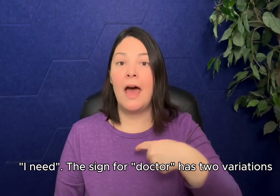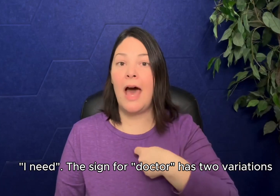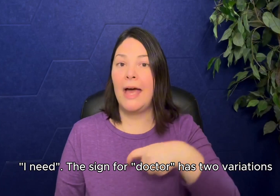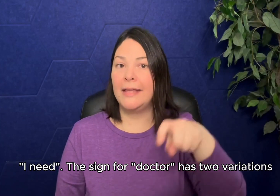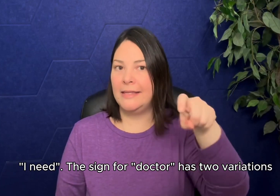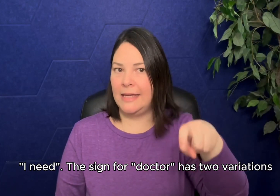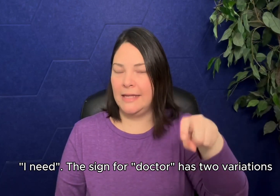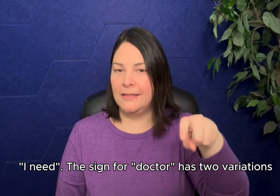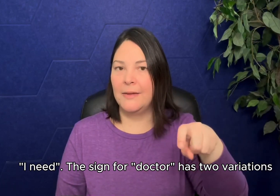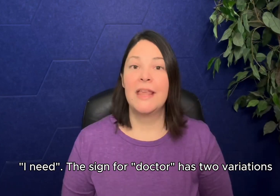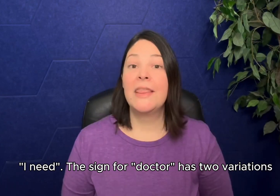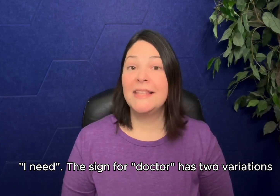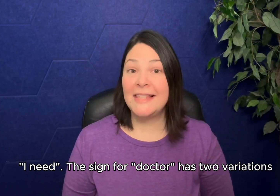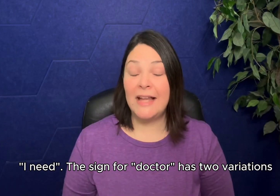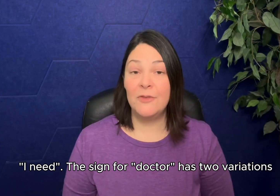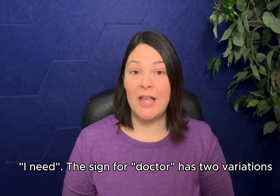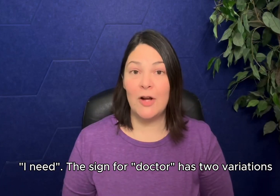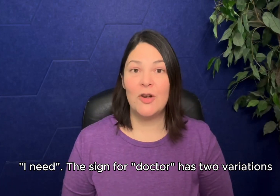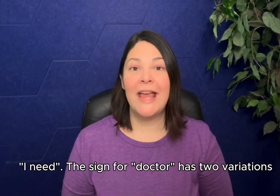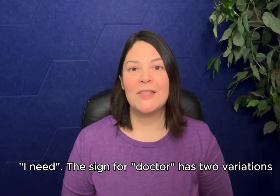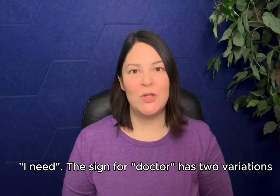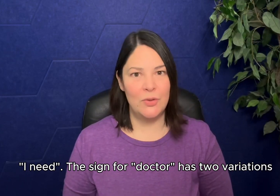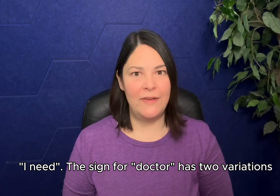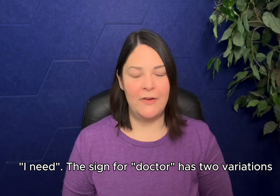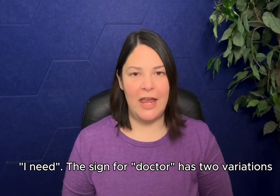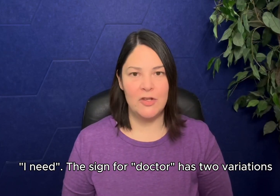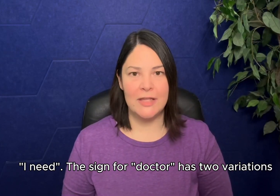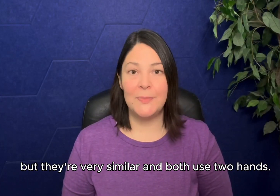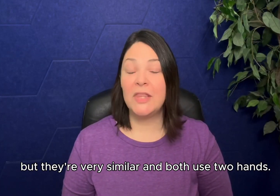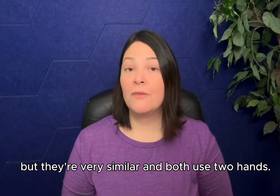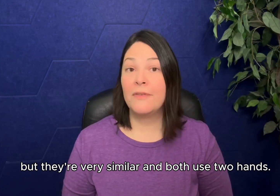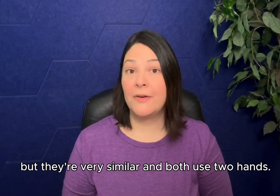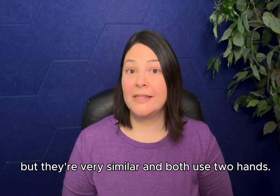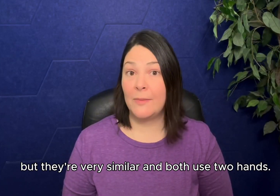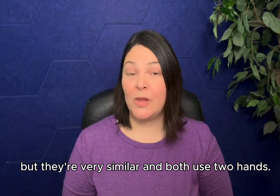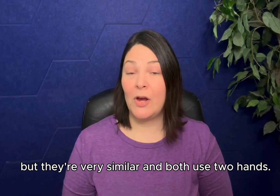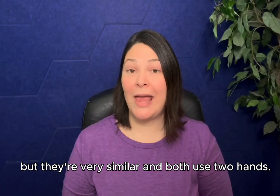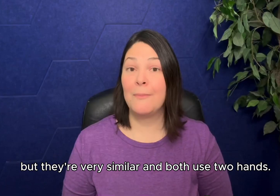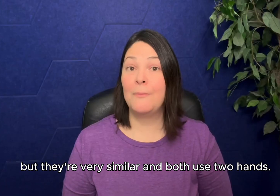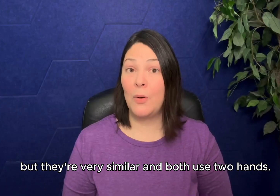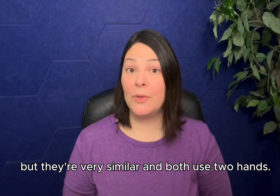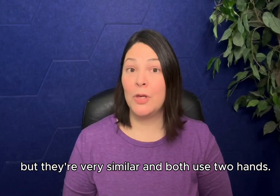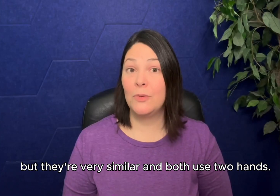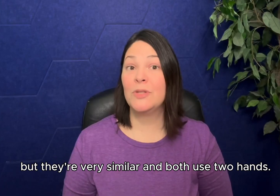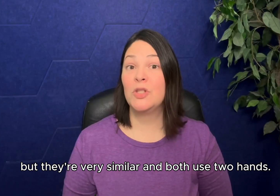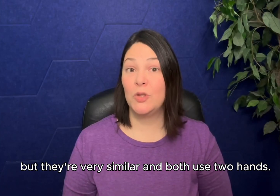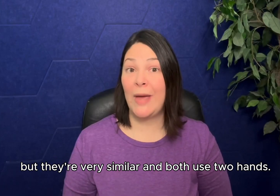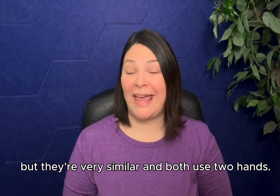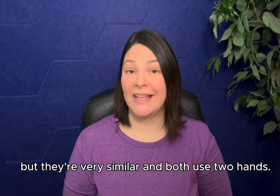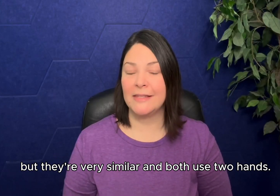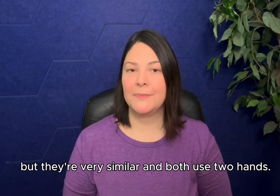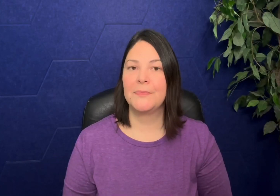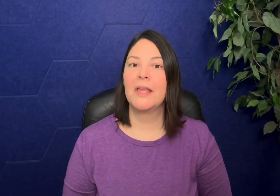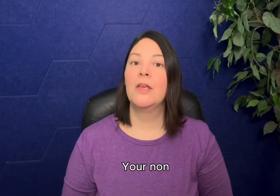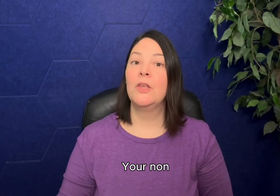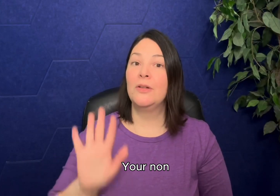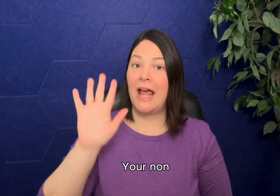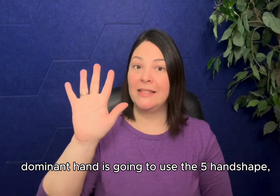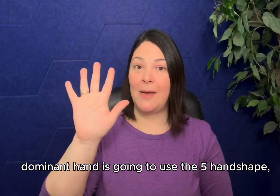I need. The sign for doctor has 2 variations, but they're very similar and both use 2 hands. Your non-dominant